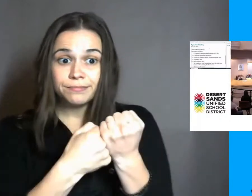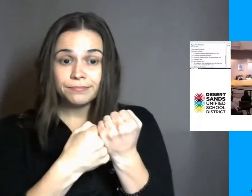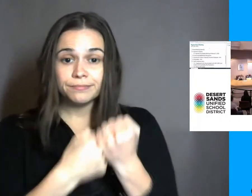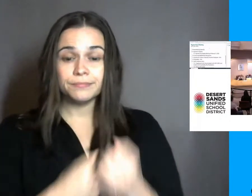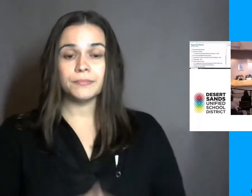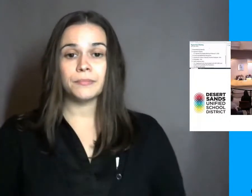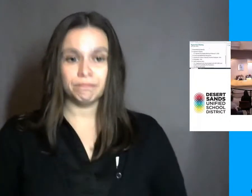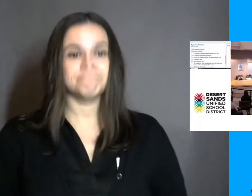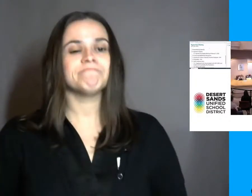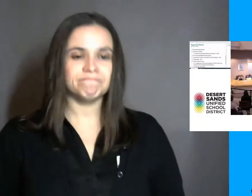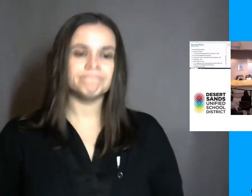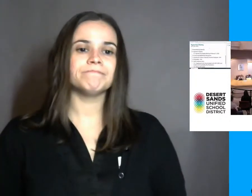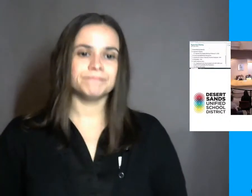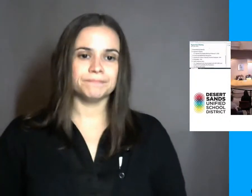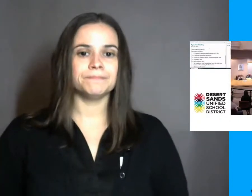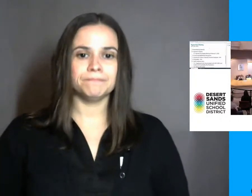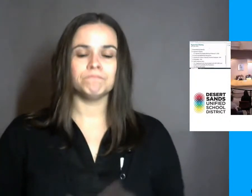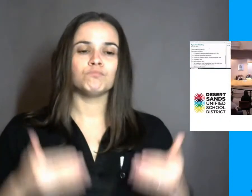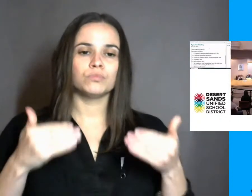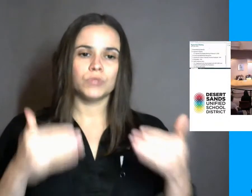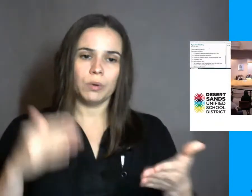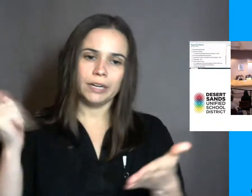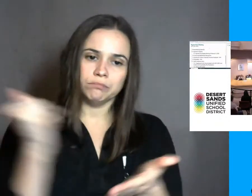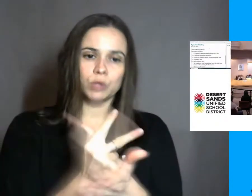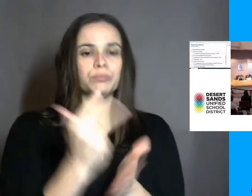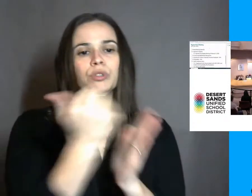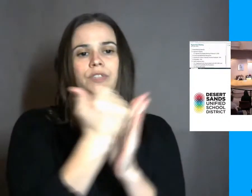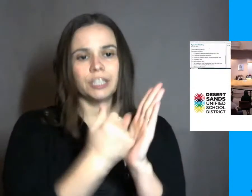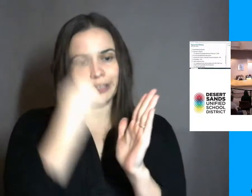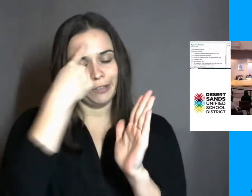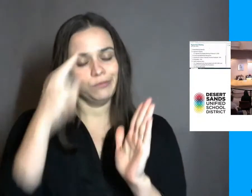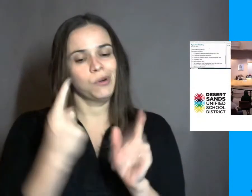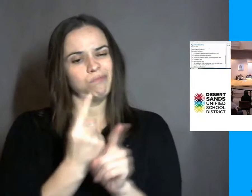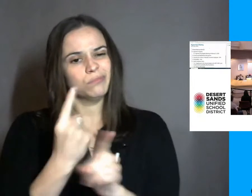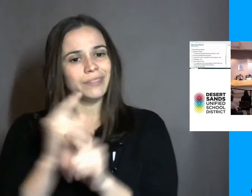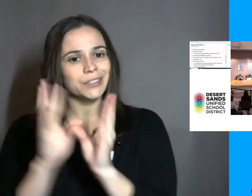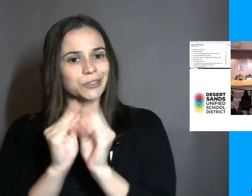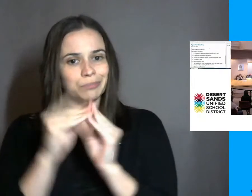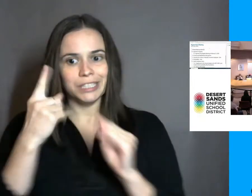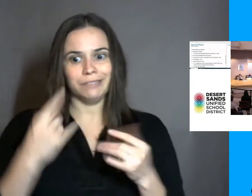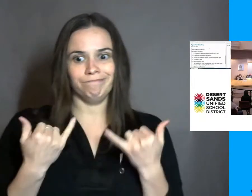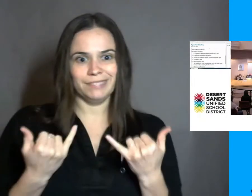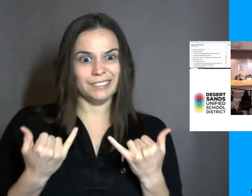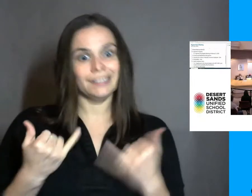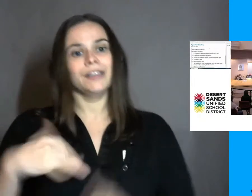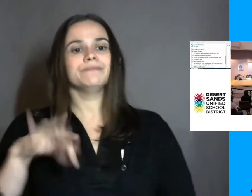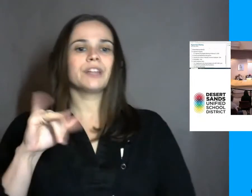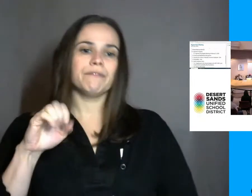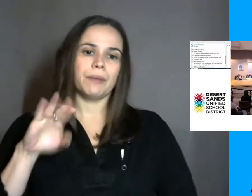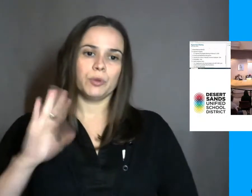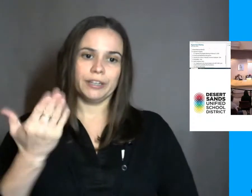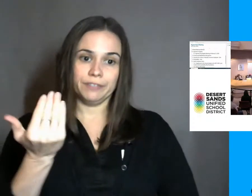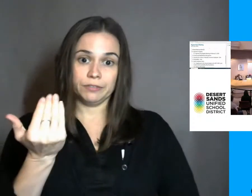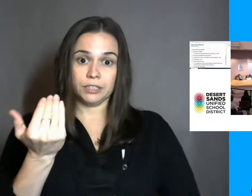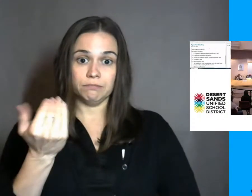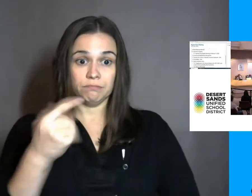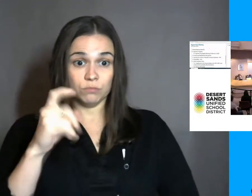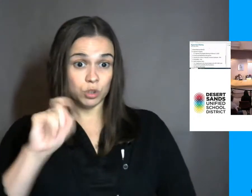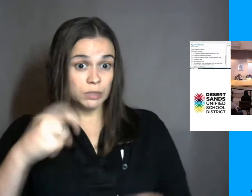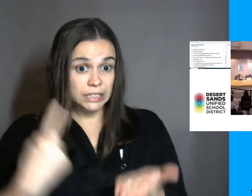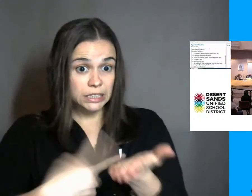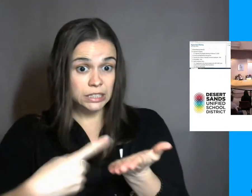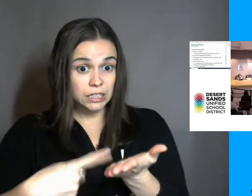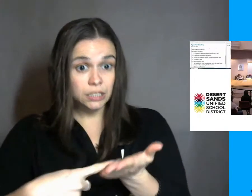It has been moved and seconded to approve the agenda of the regular meeting of February 15, 2022. Is there any discussion? Yes, there needs to be a